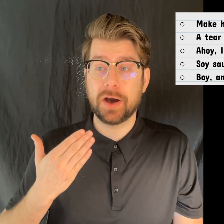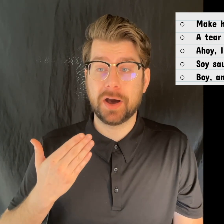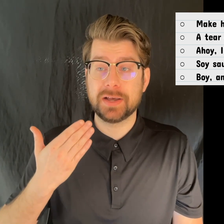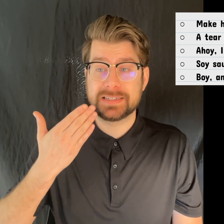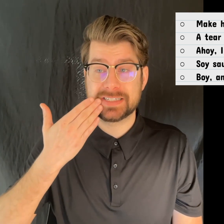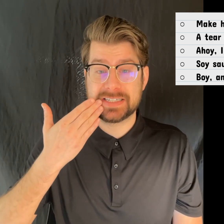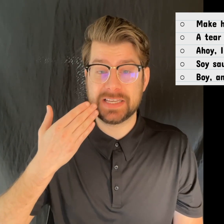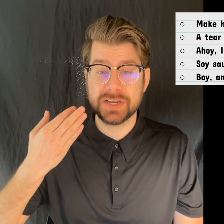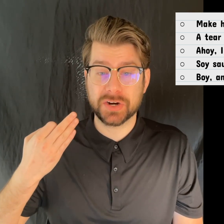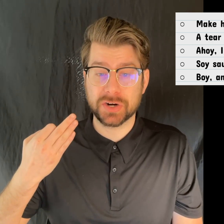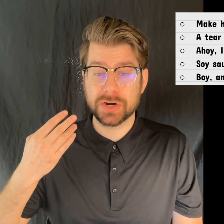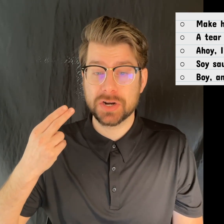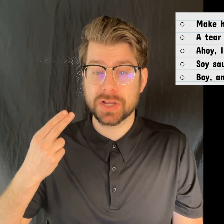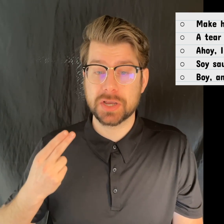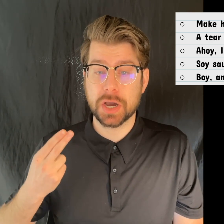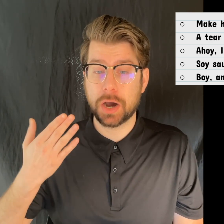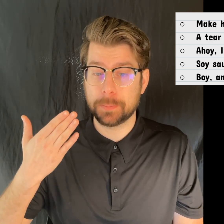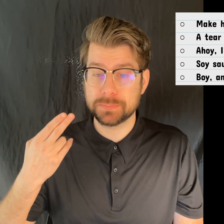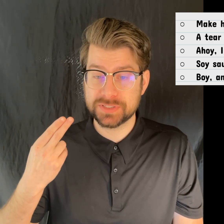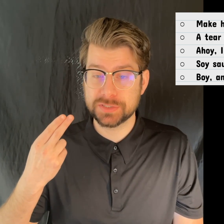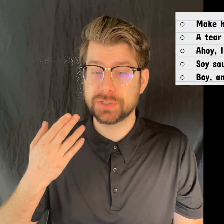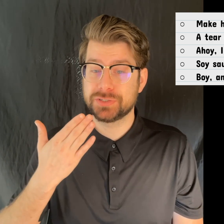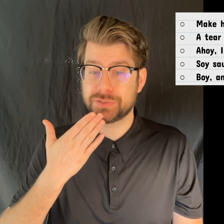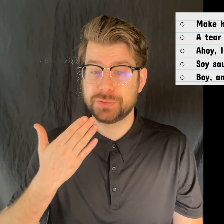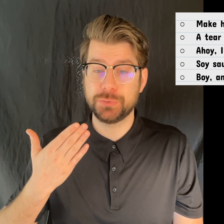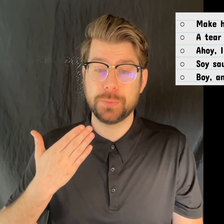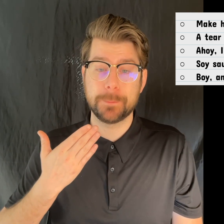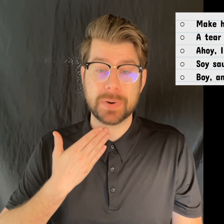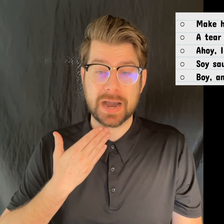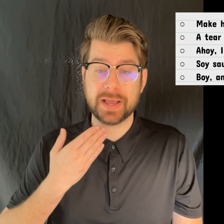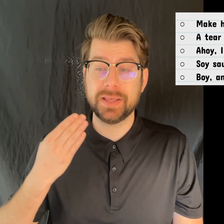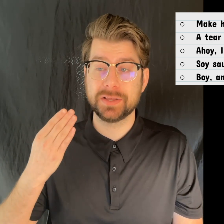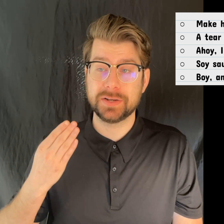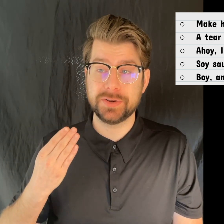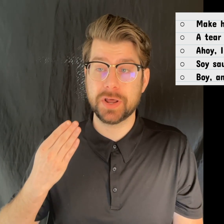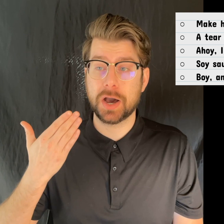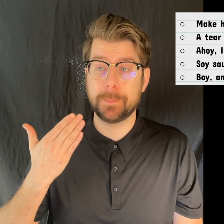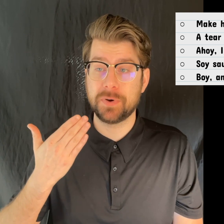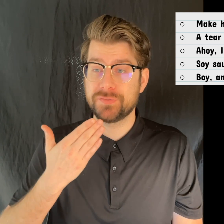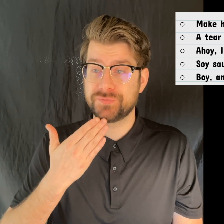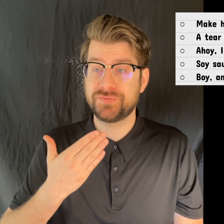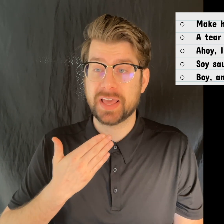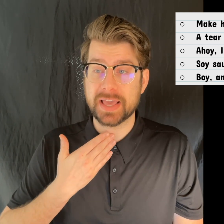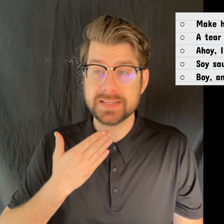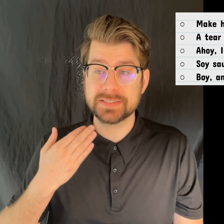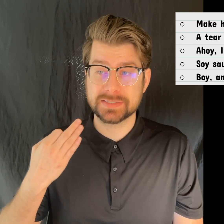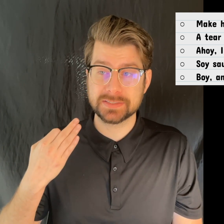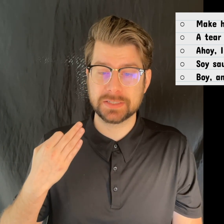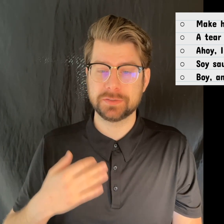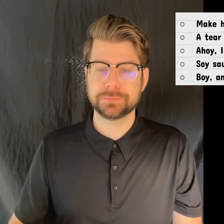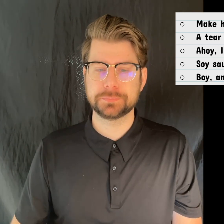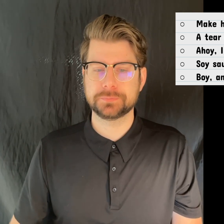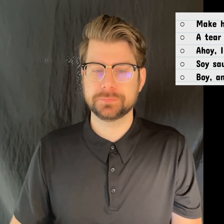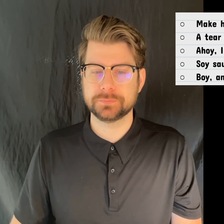A tear comes to my numb face.